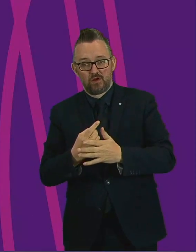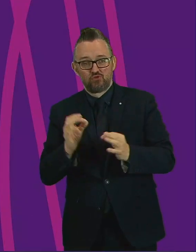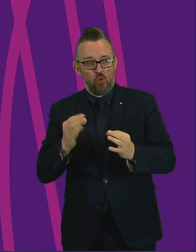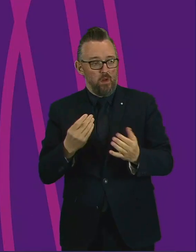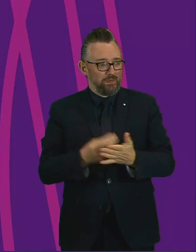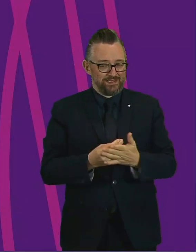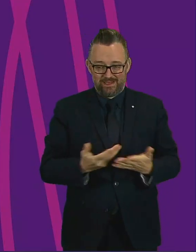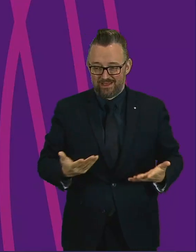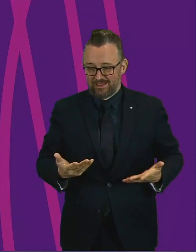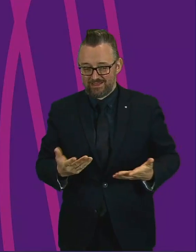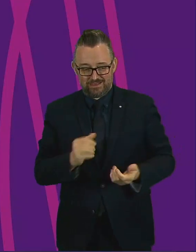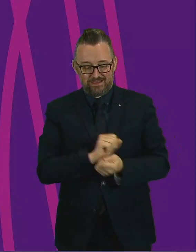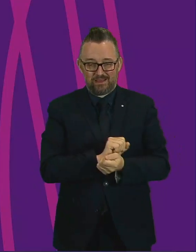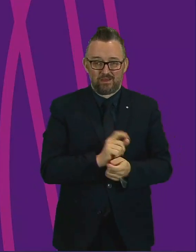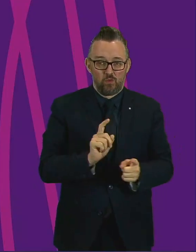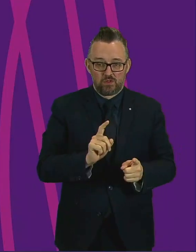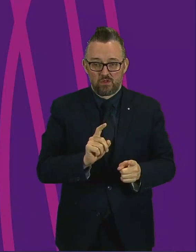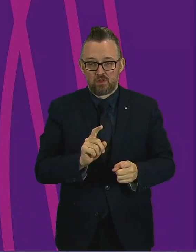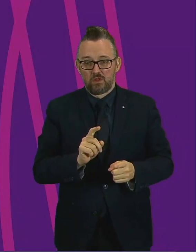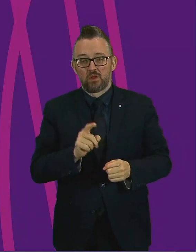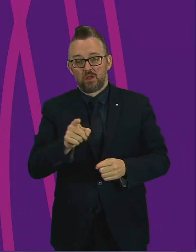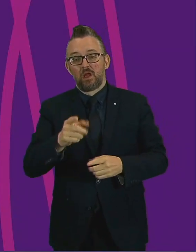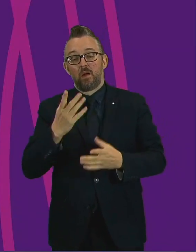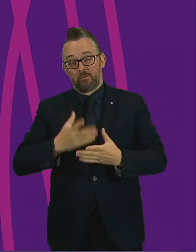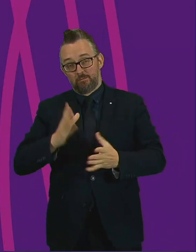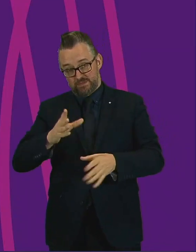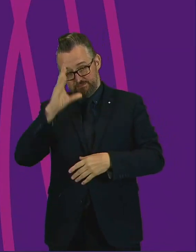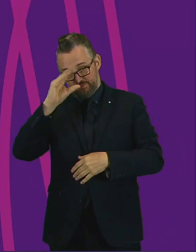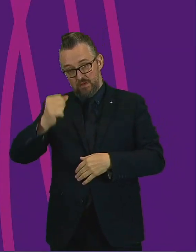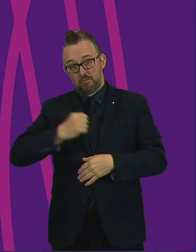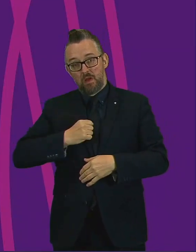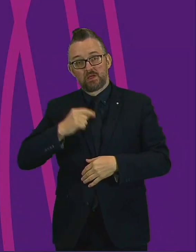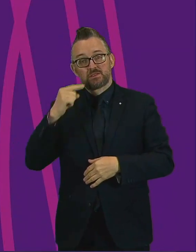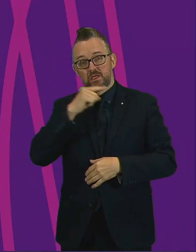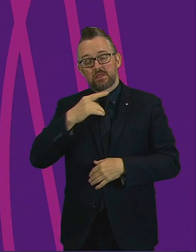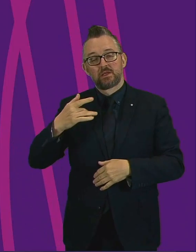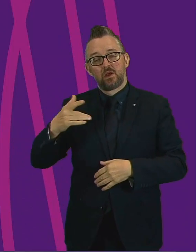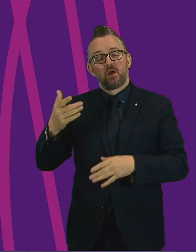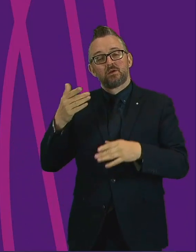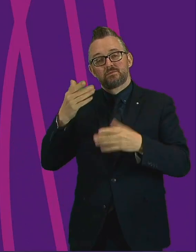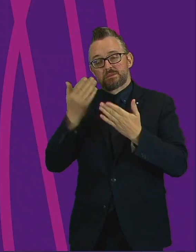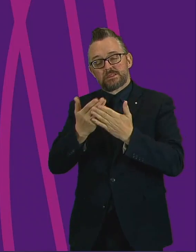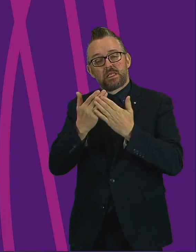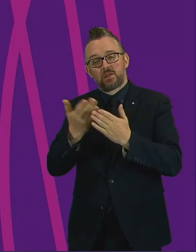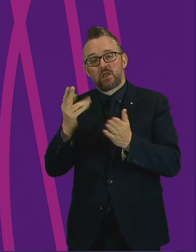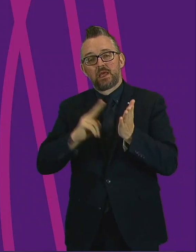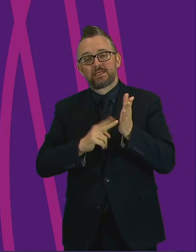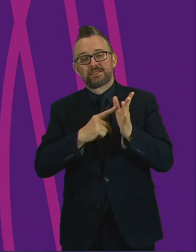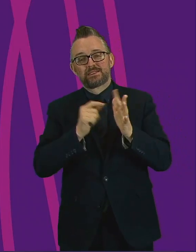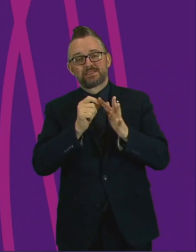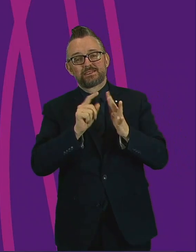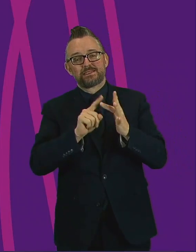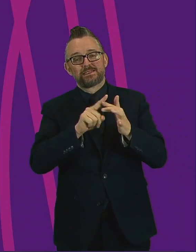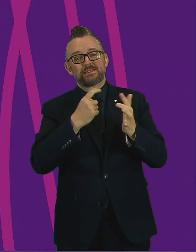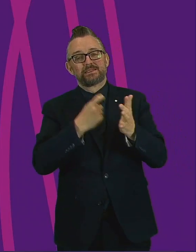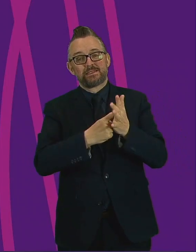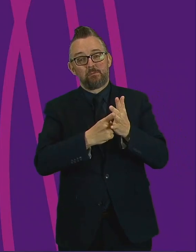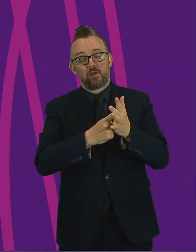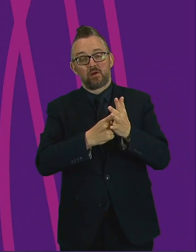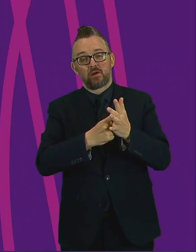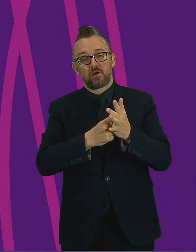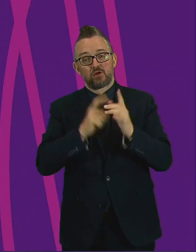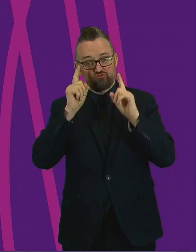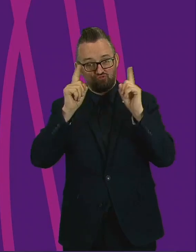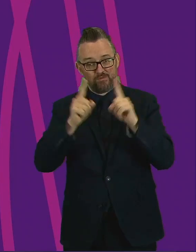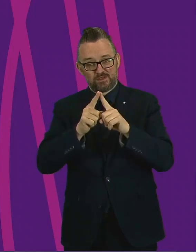limited income. And I declare an interest, I have to say, my own son's studying at Napier University. I feel the anxiety keen with myself, but I